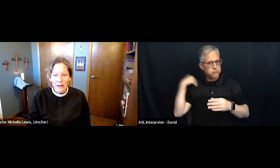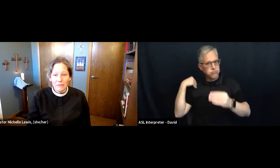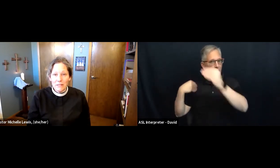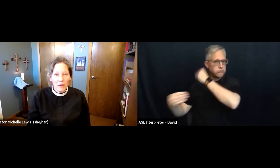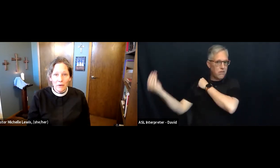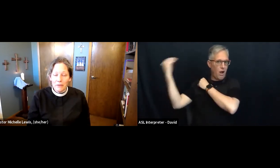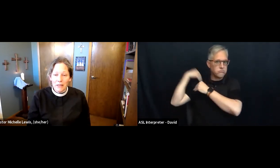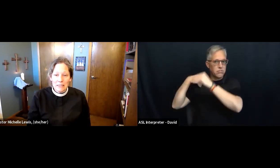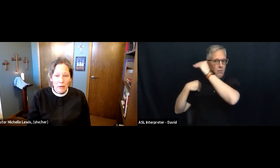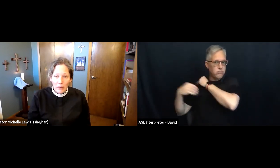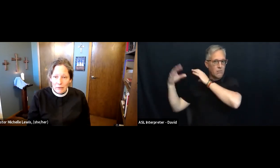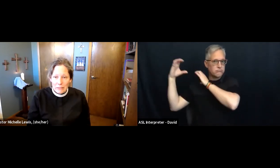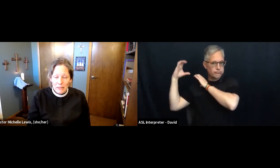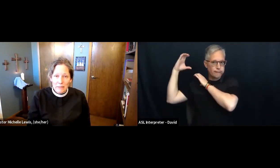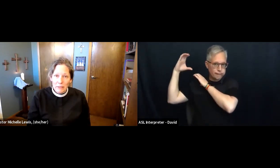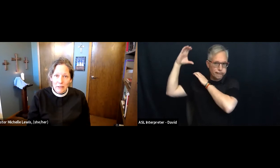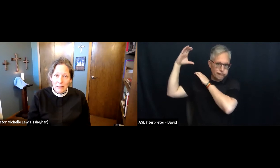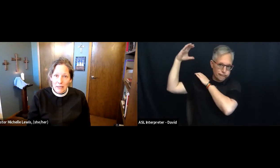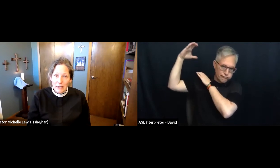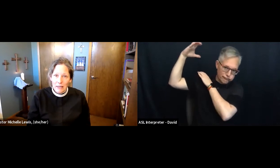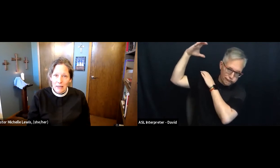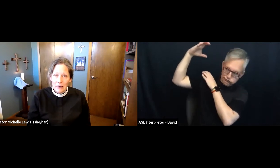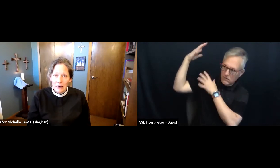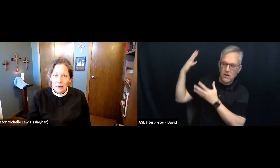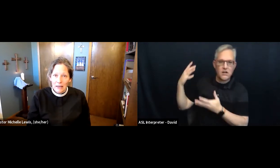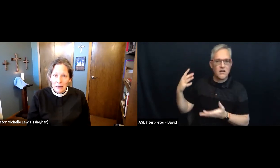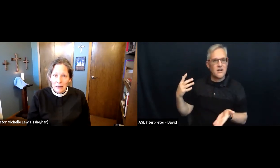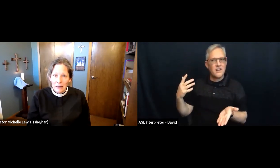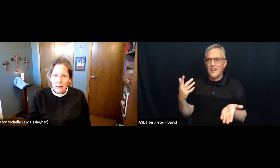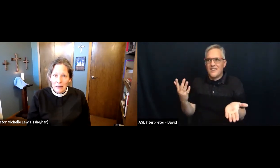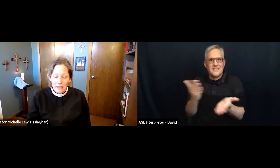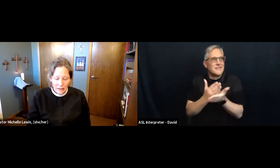And I somehow think it's my responsibility.